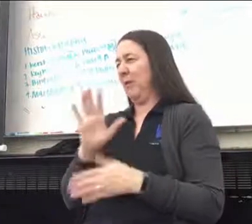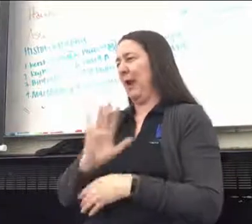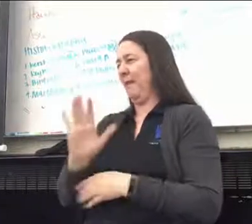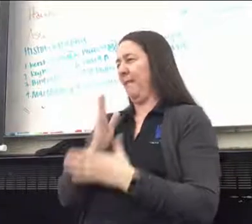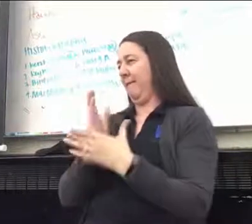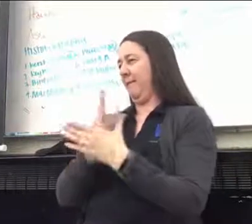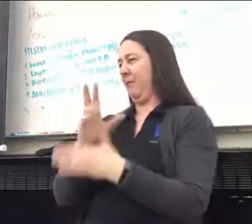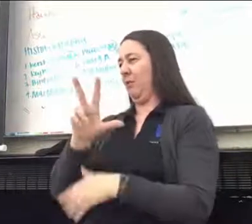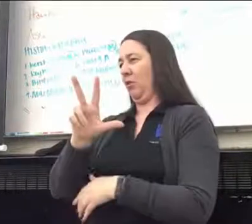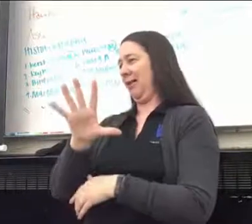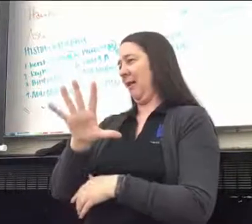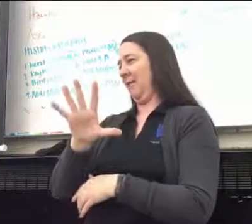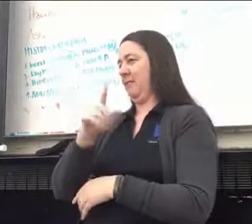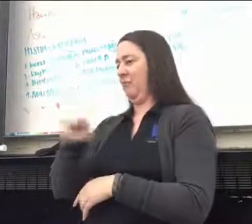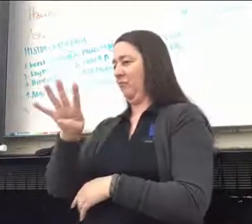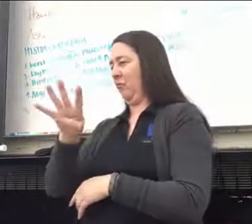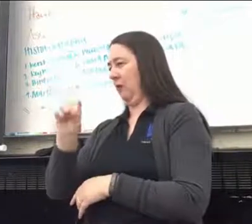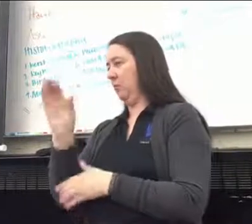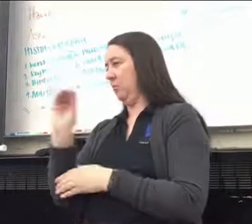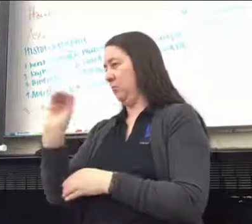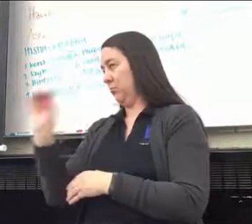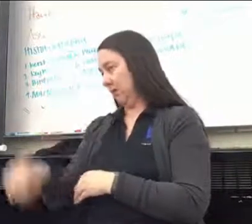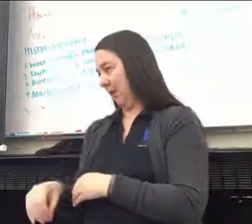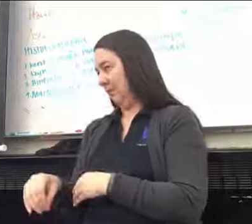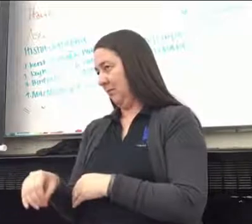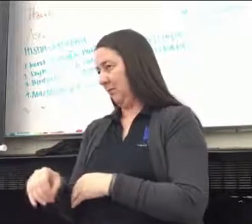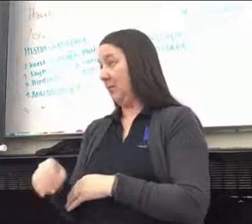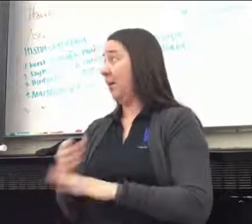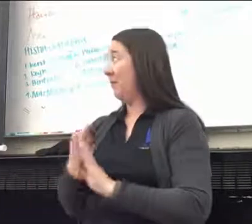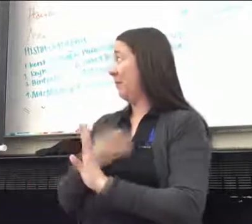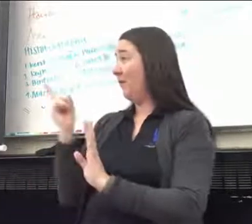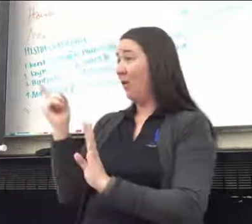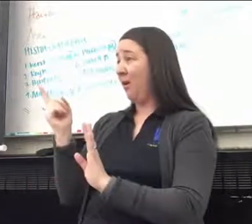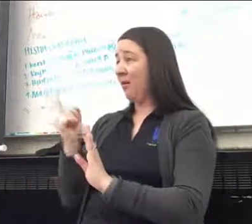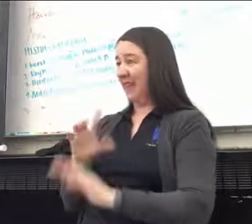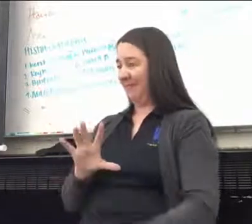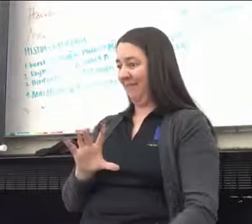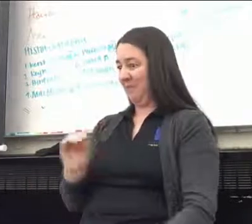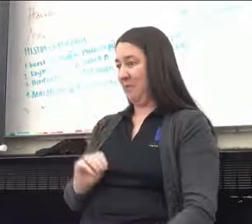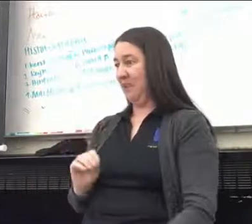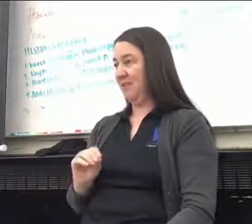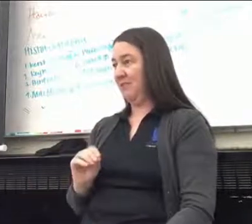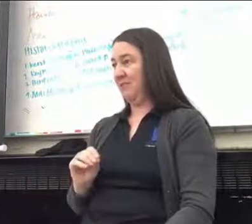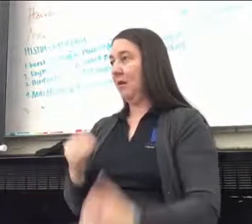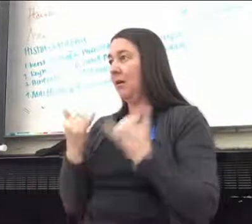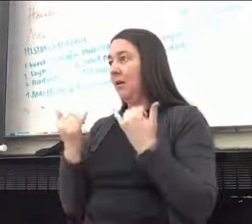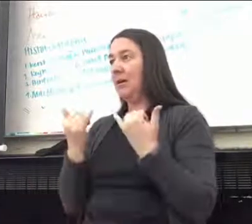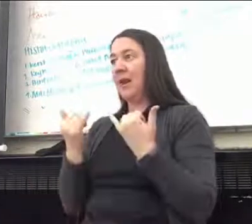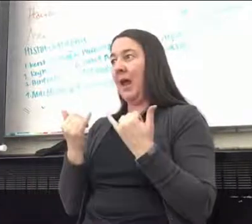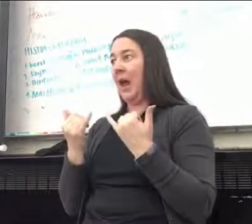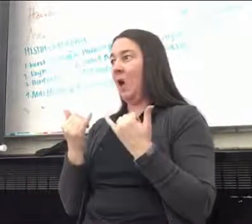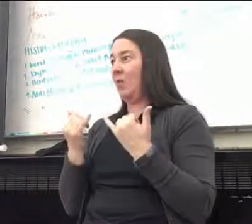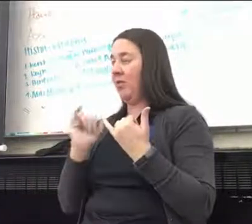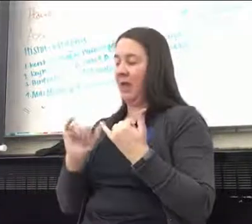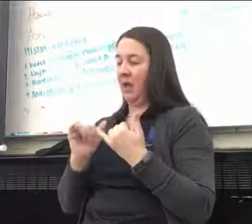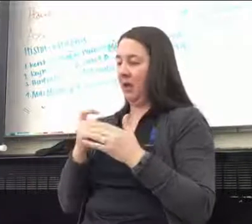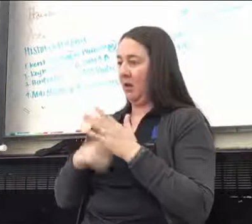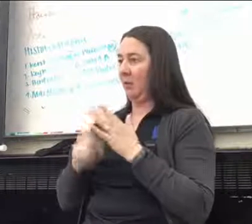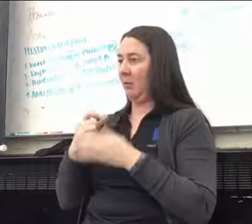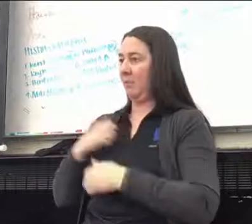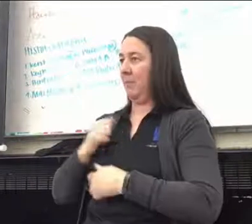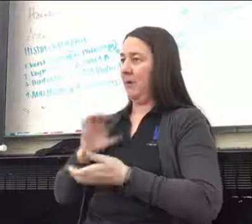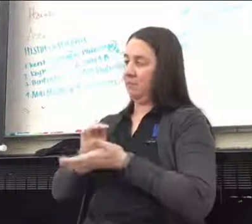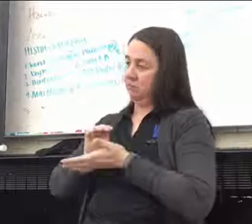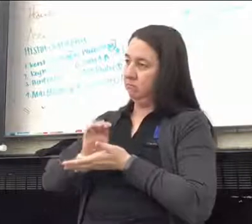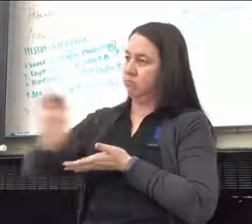But before, it was like 5%, maybe. Now people are massively increasing their spending.